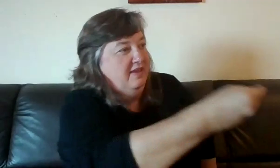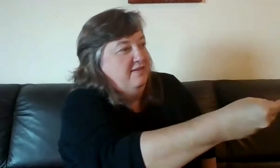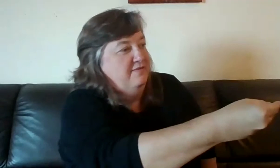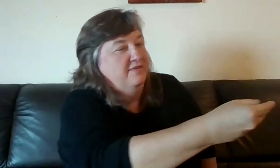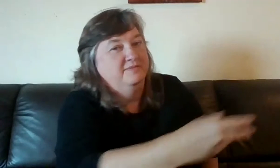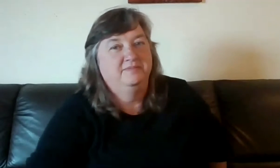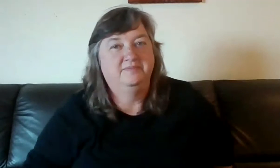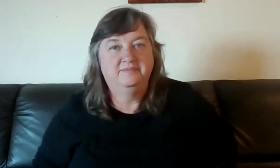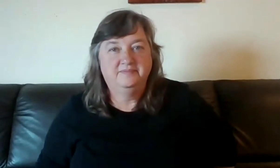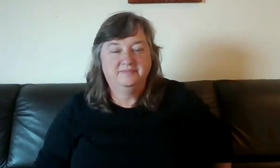Give.